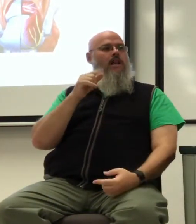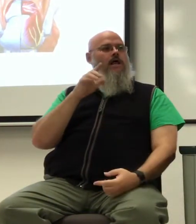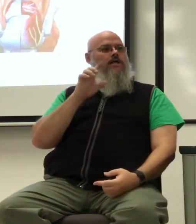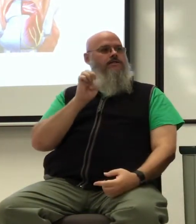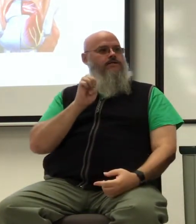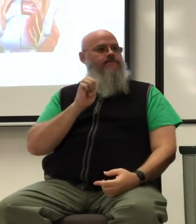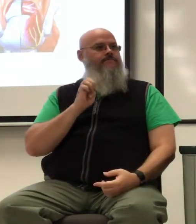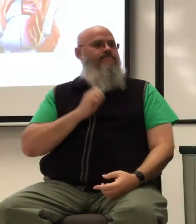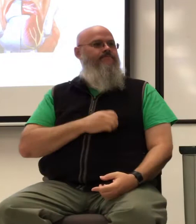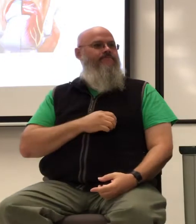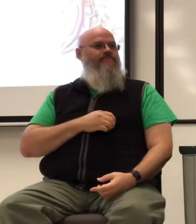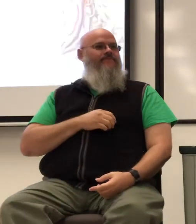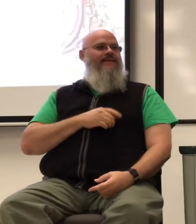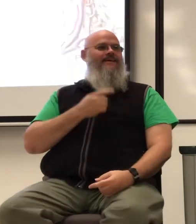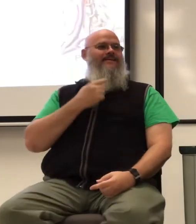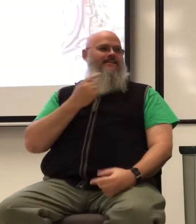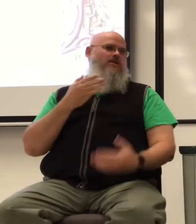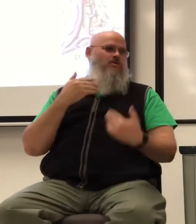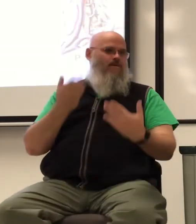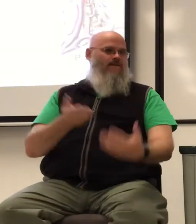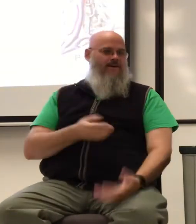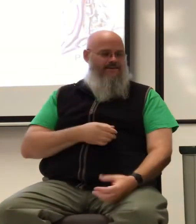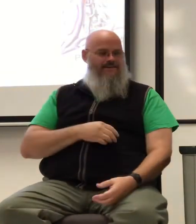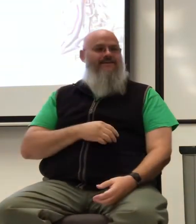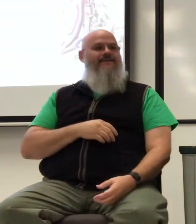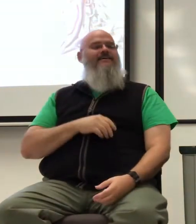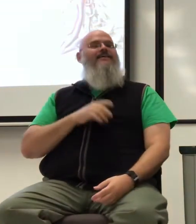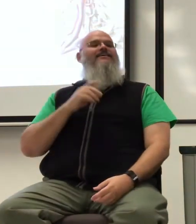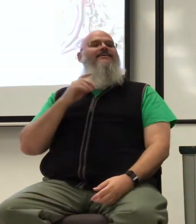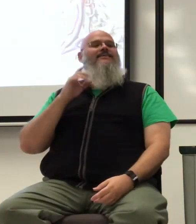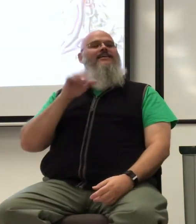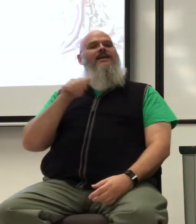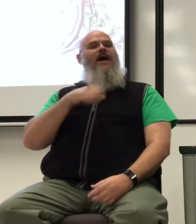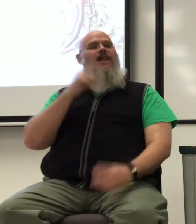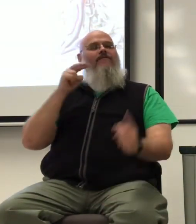Okay, this is a side view of that same model. This is a view of